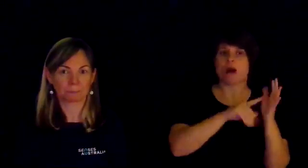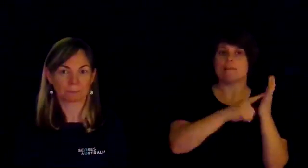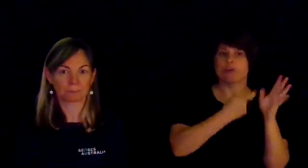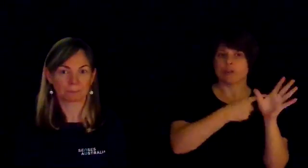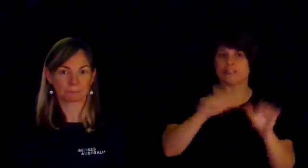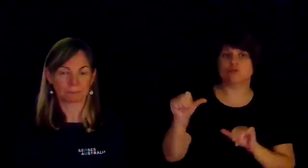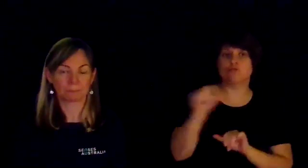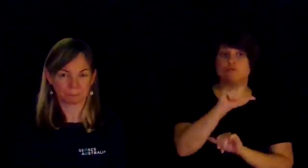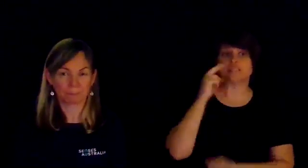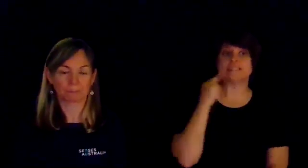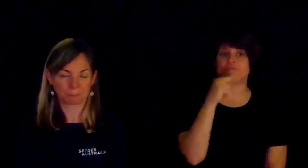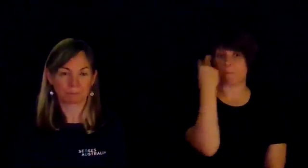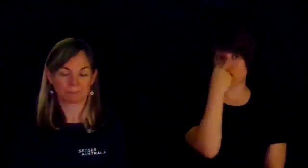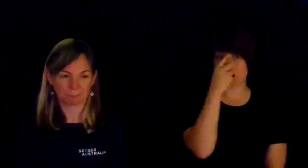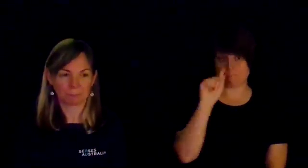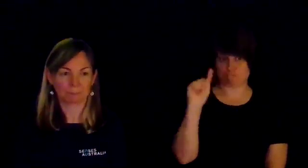deaf-blind.